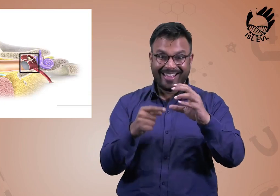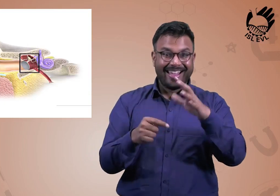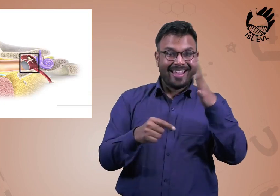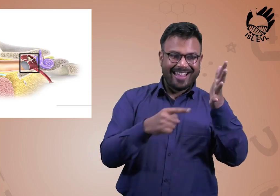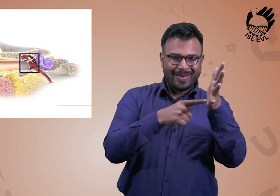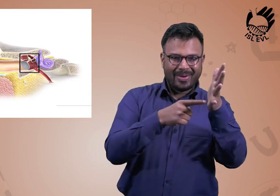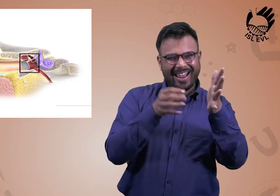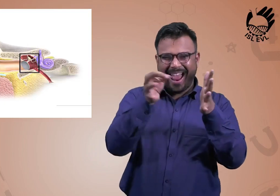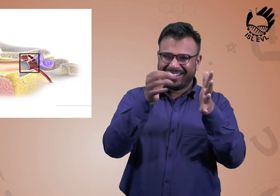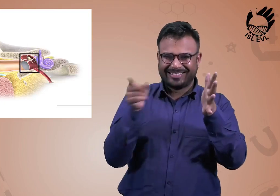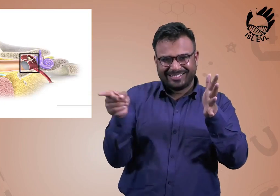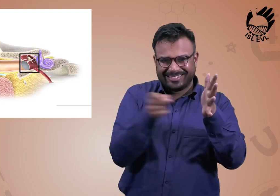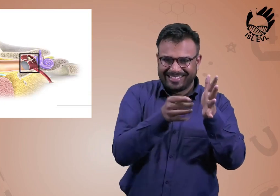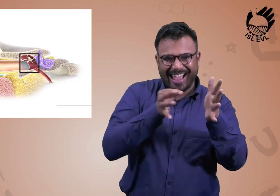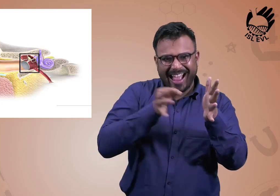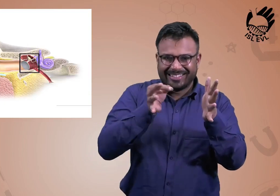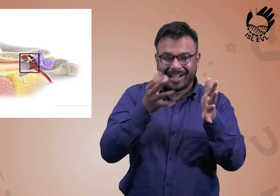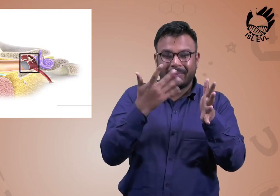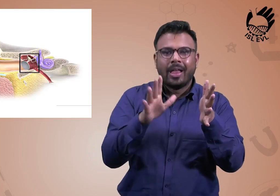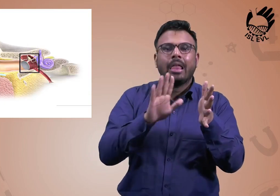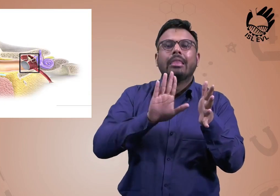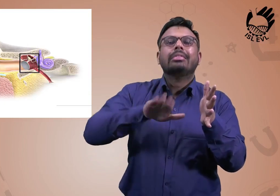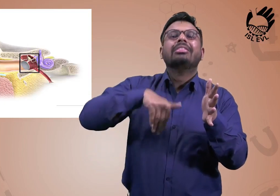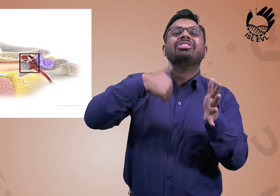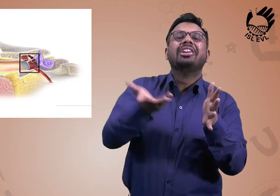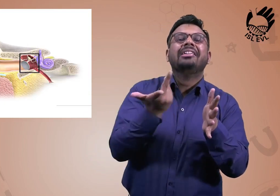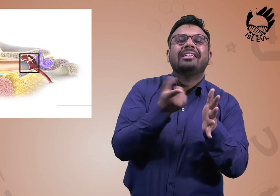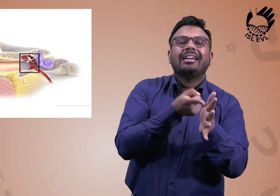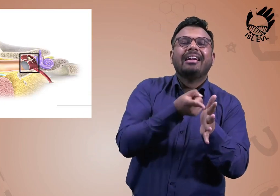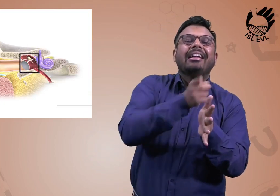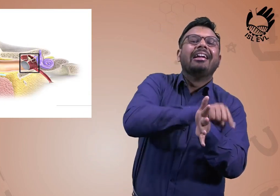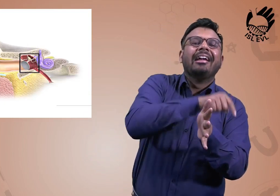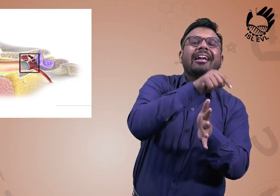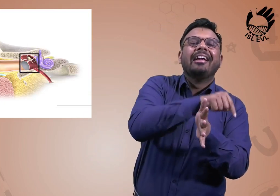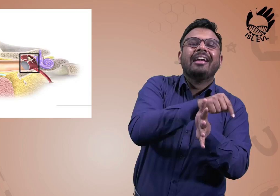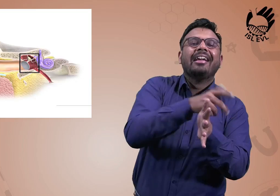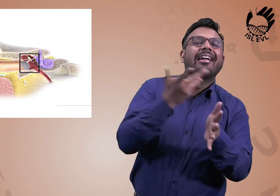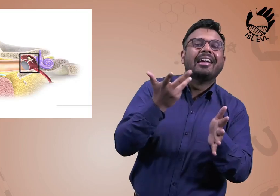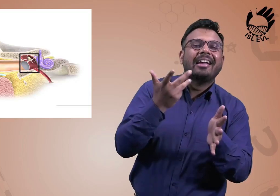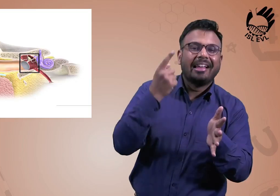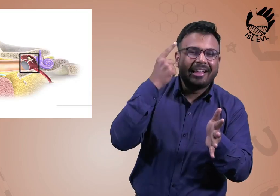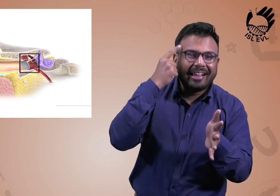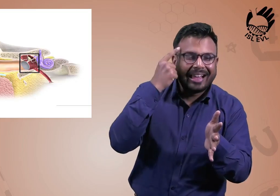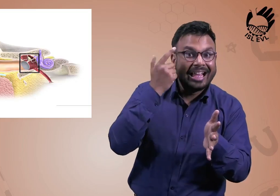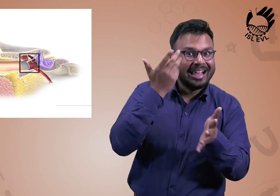clip to clean your ears, it would damage the eardrum, and that would lead to hearing loss.